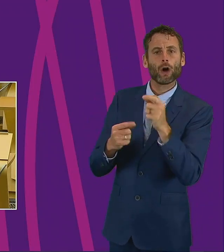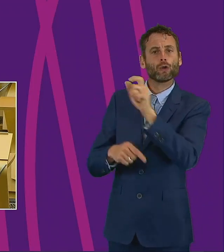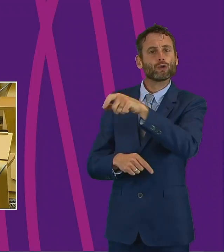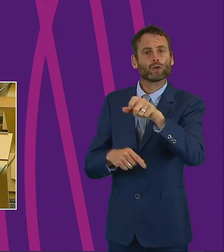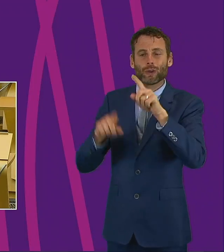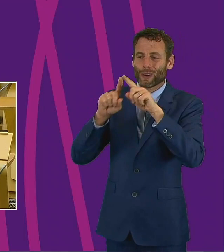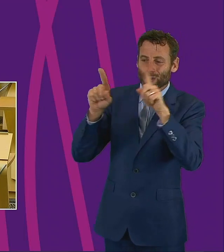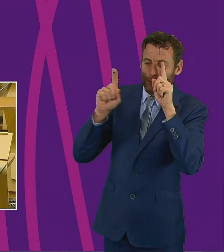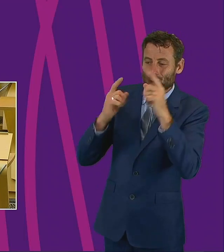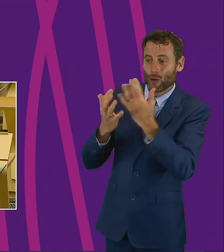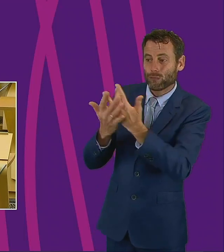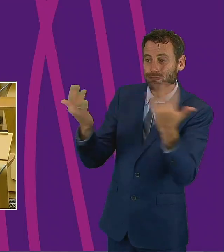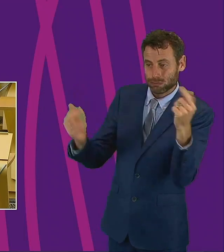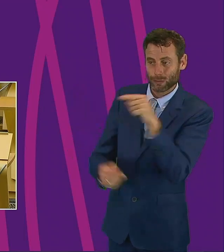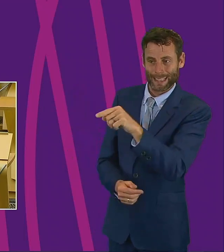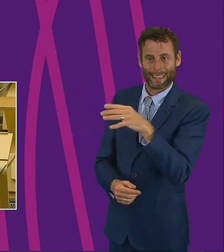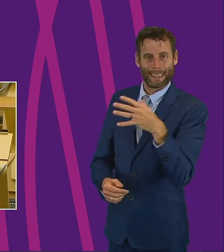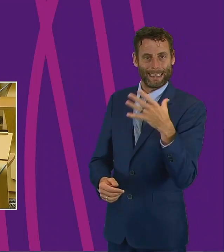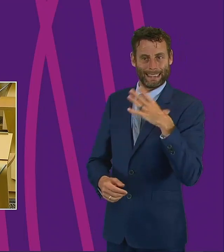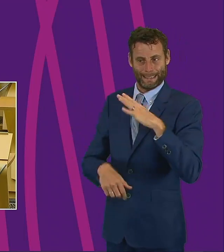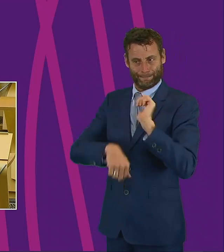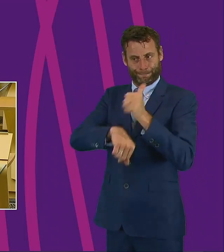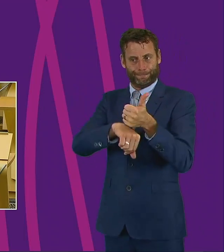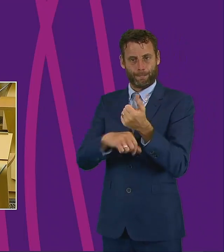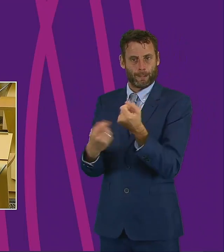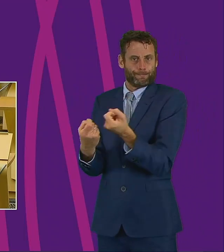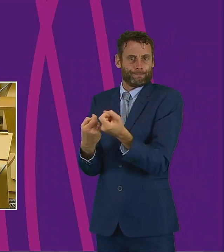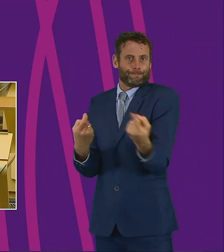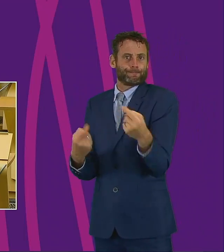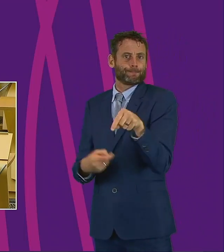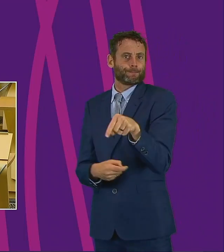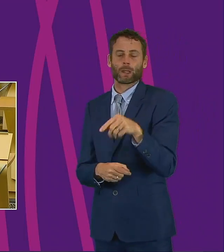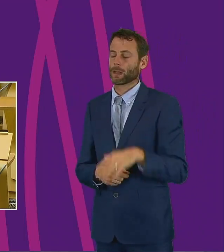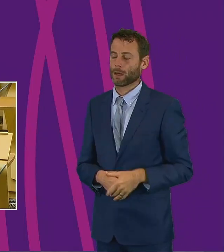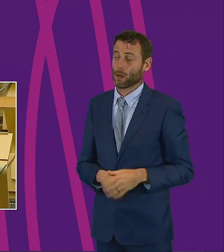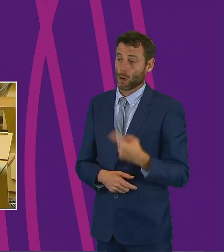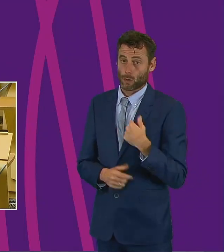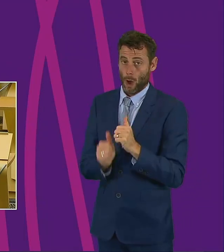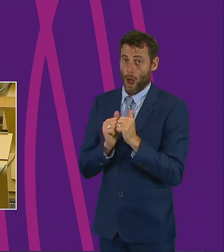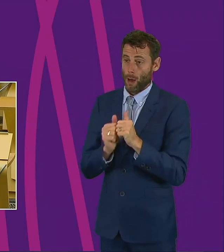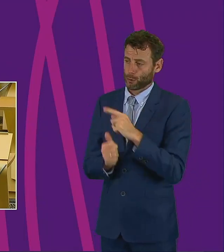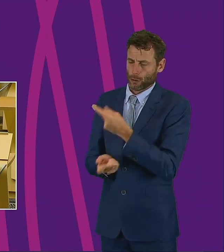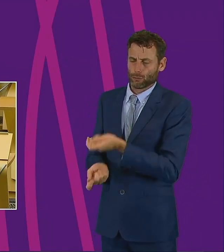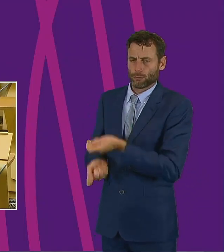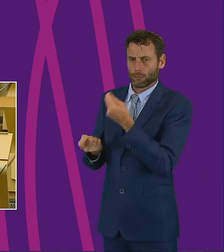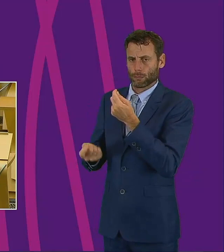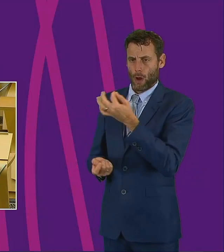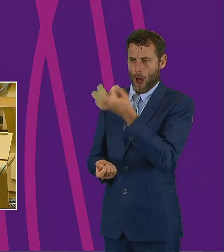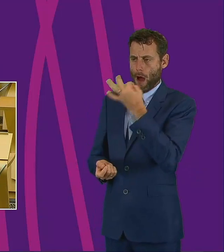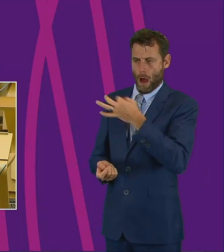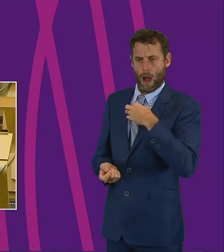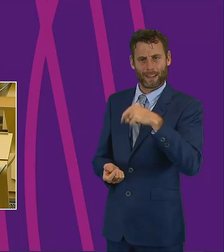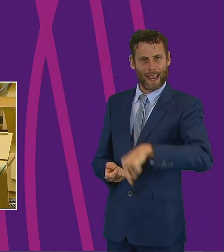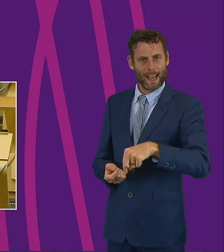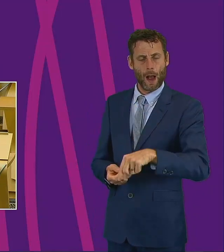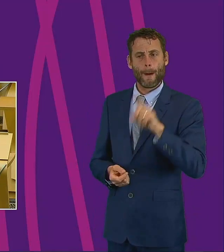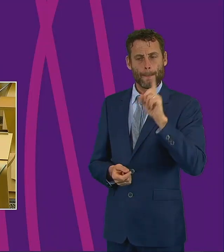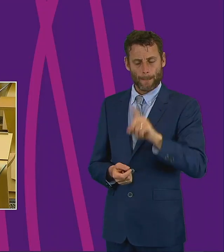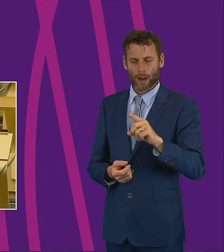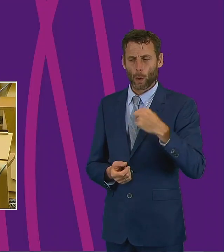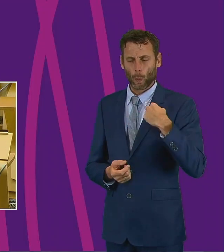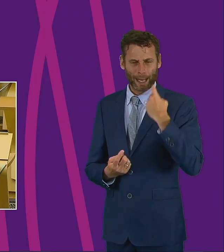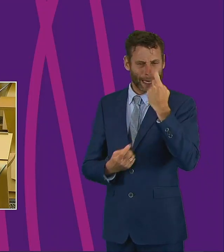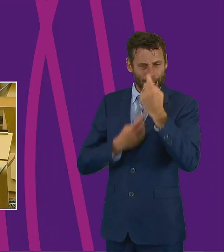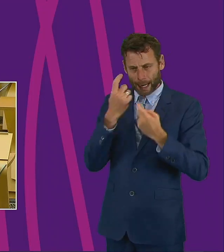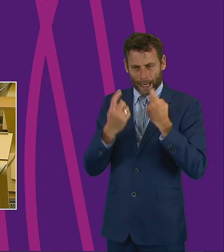I appreciate Willie Rennie has raised this on a number of occasions. We are looking very carefully at all of the details of the different steps, not just testing, that we